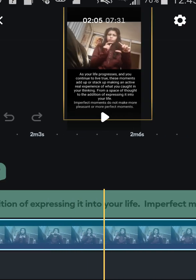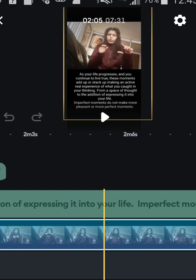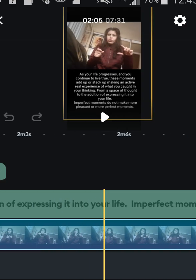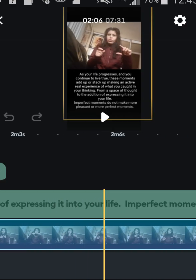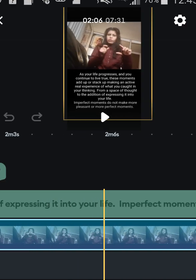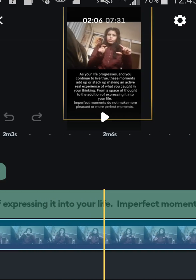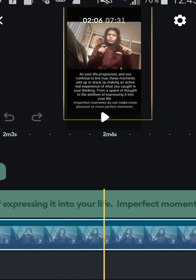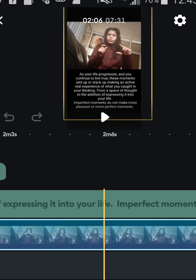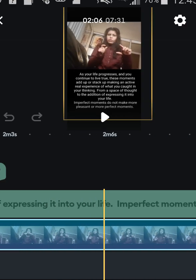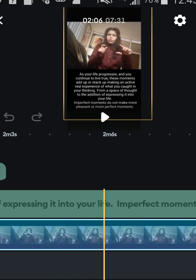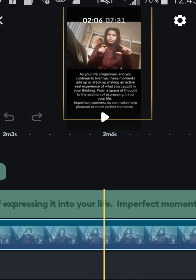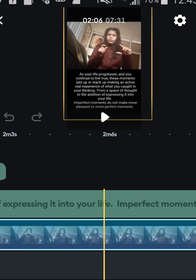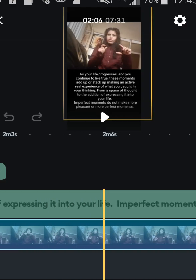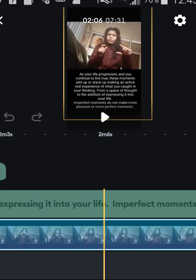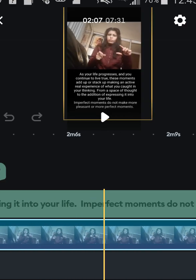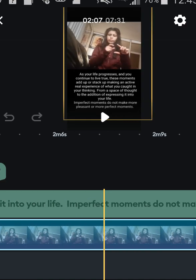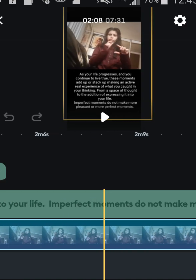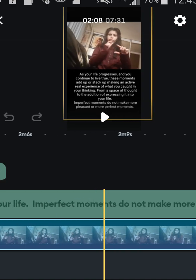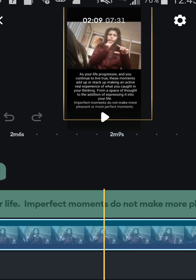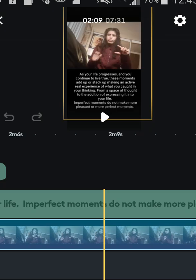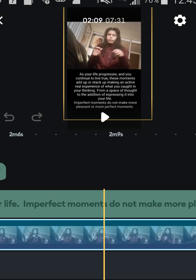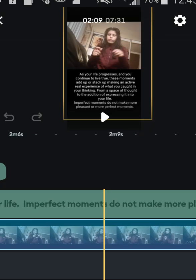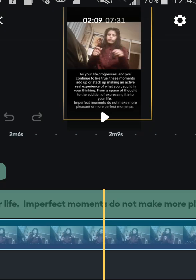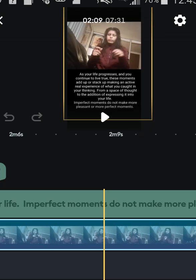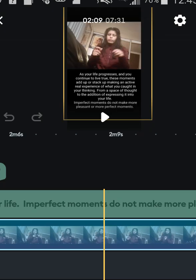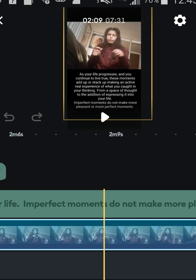interpreting or transliteration